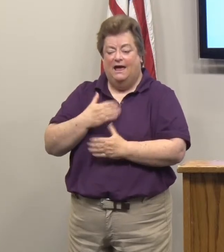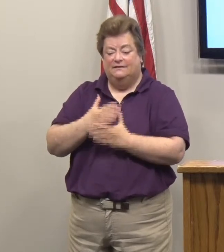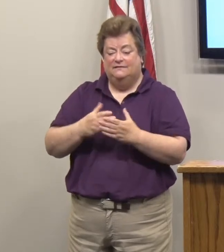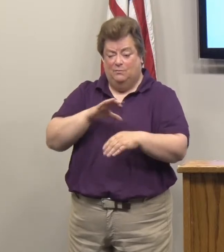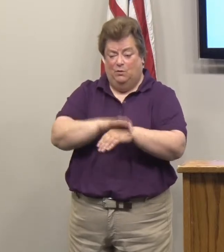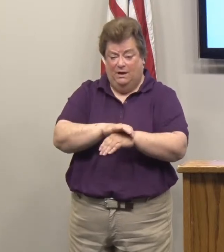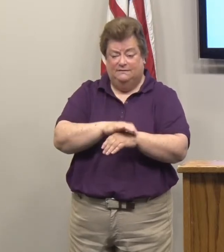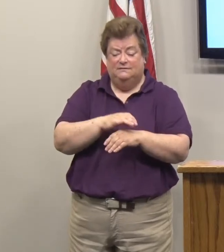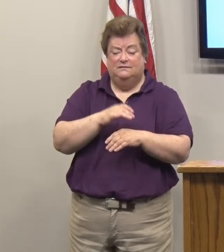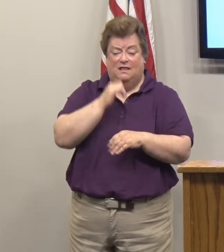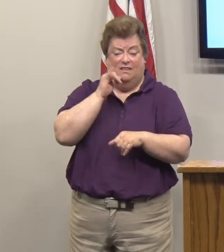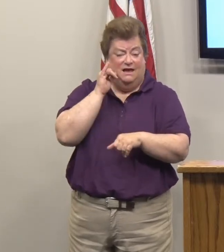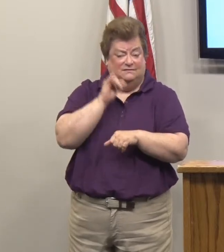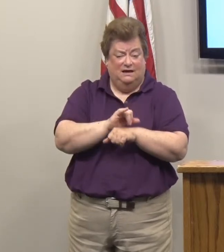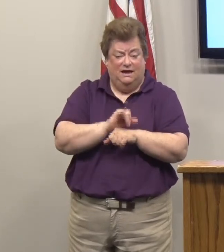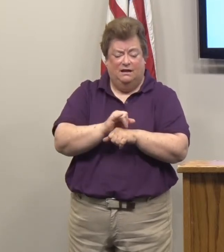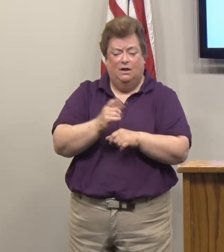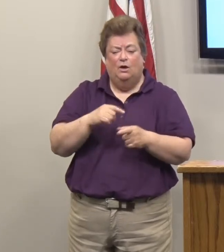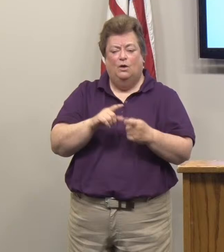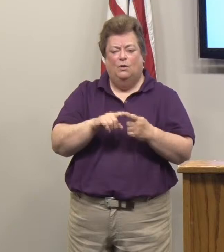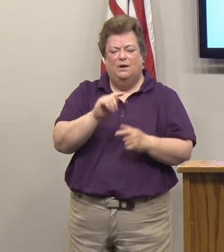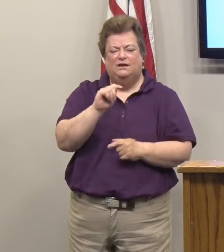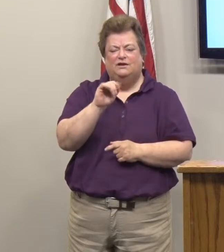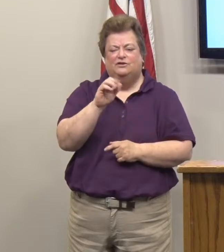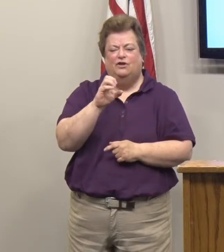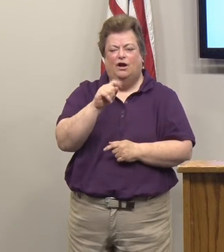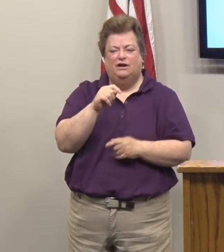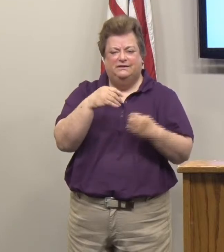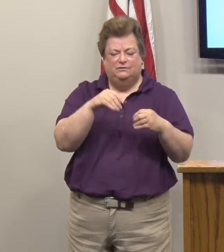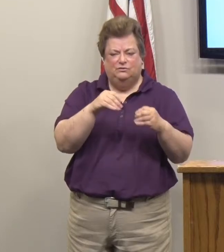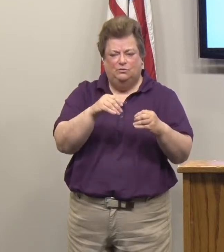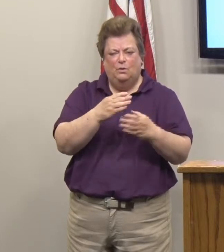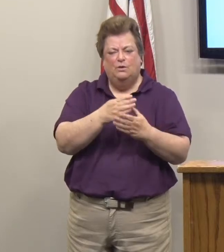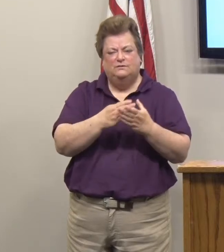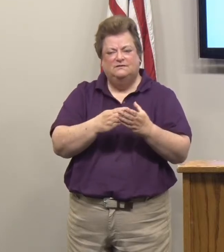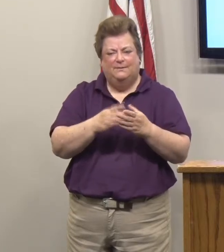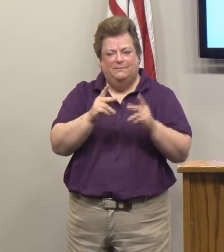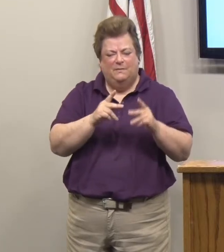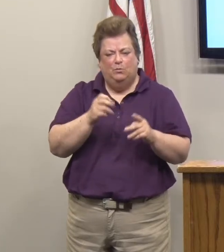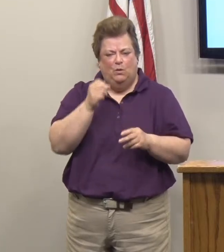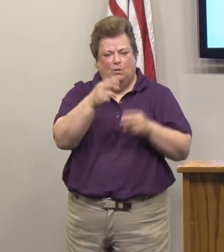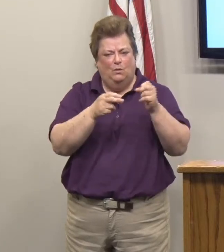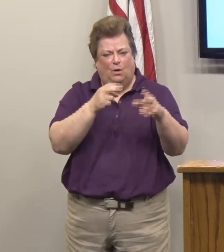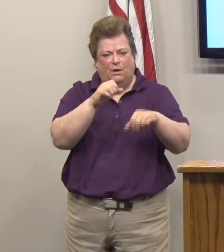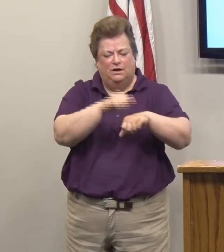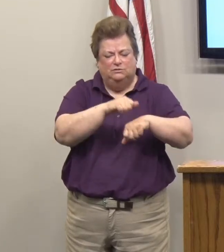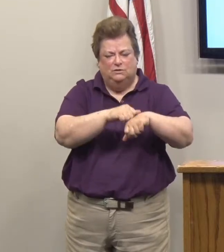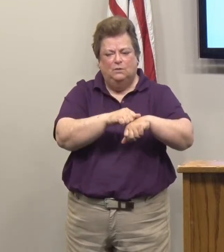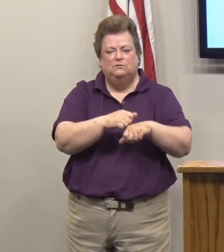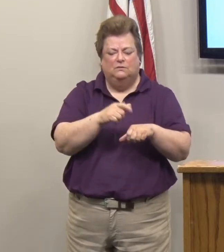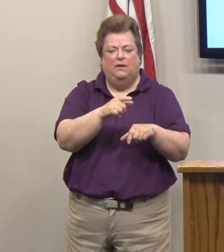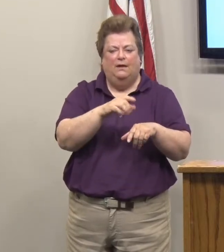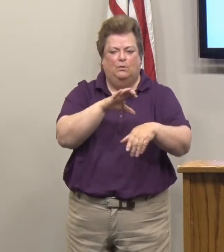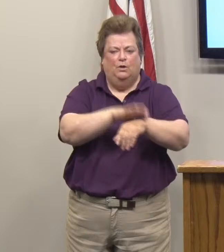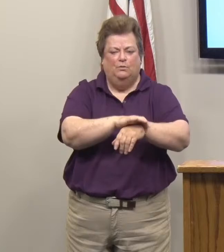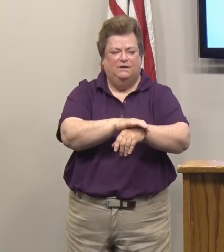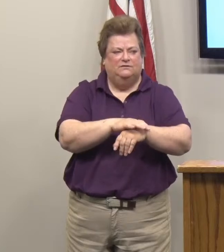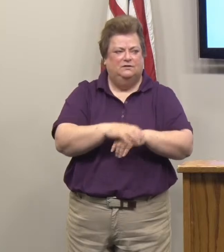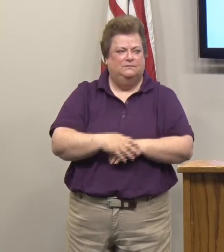weekend? You know what? I don't have the chief here to provide details on investigations that they have underway at